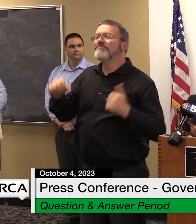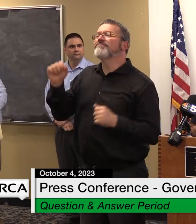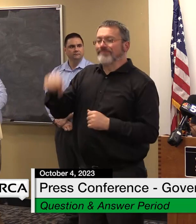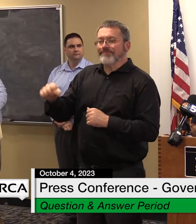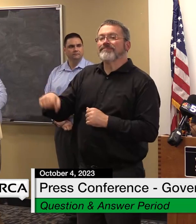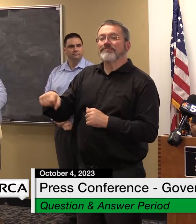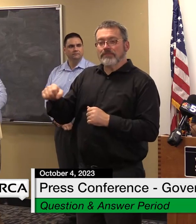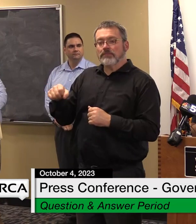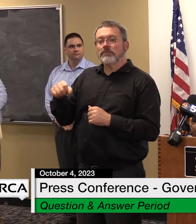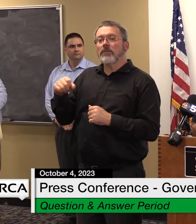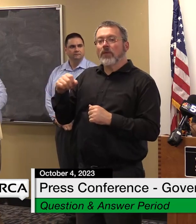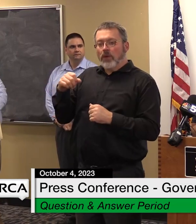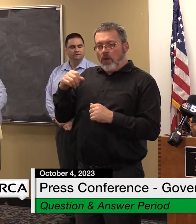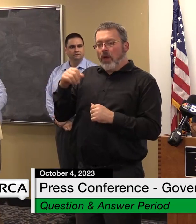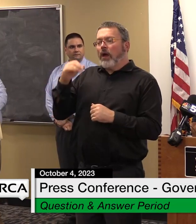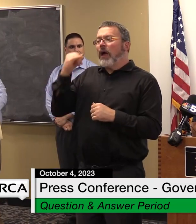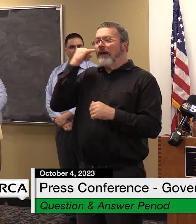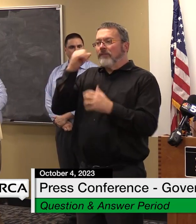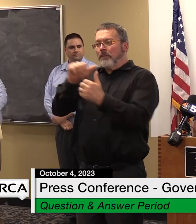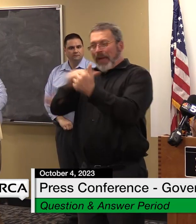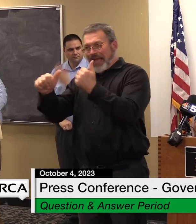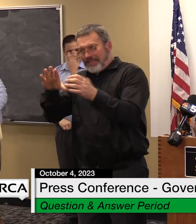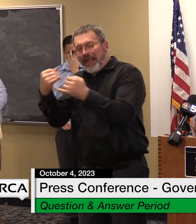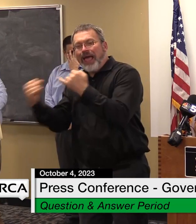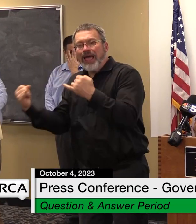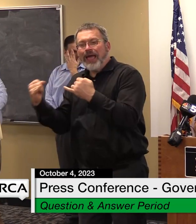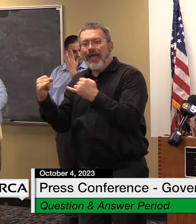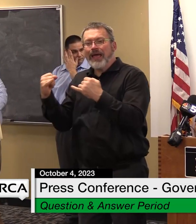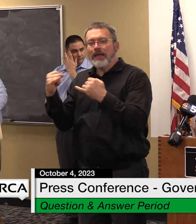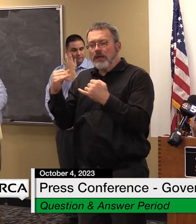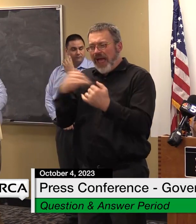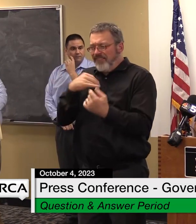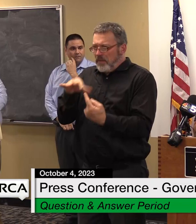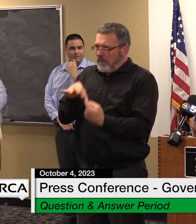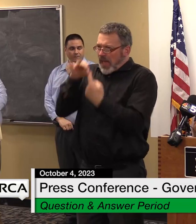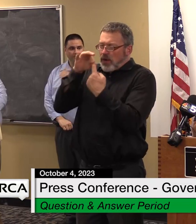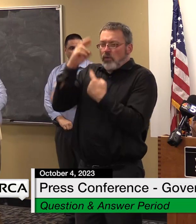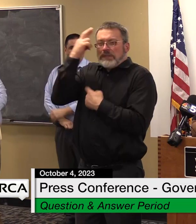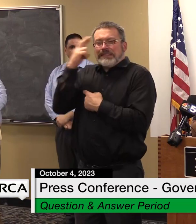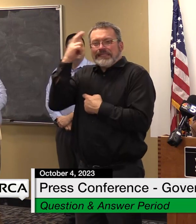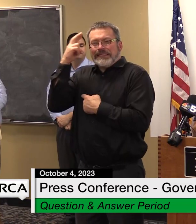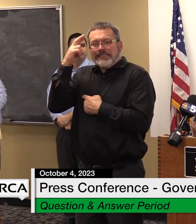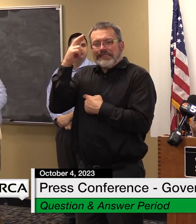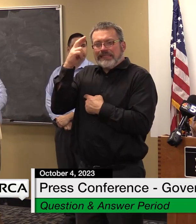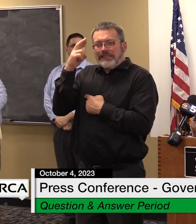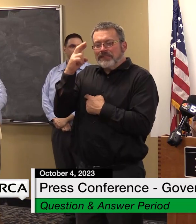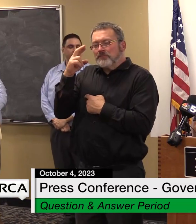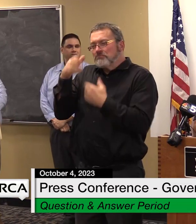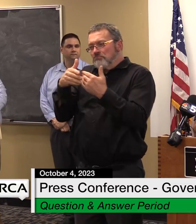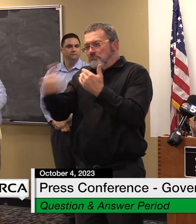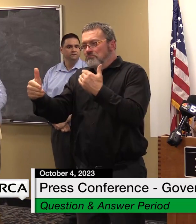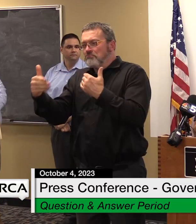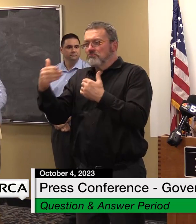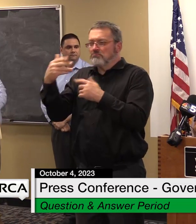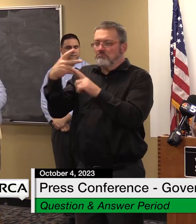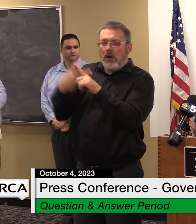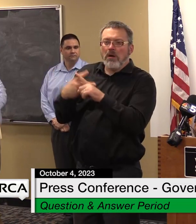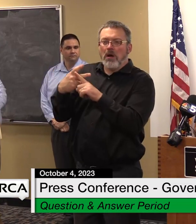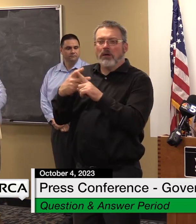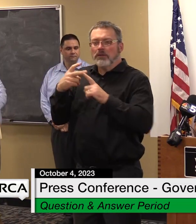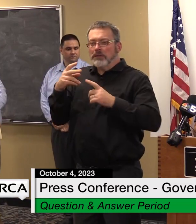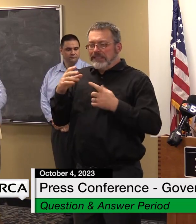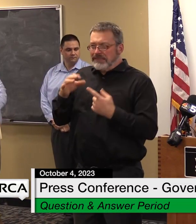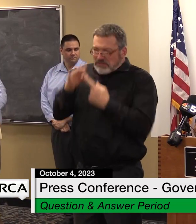extenuating circumstances, they have up to 60 days to come forward with a request and the